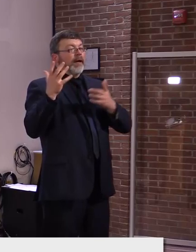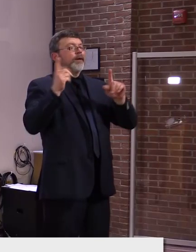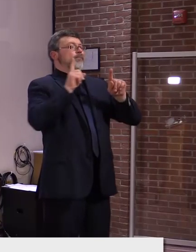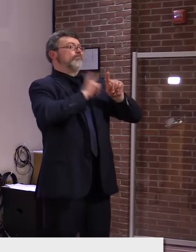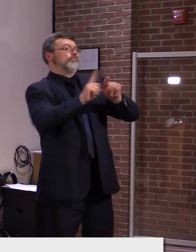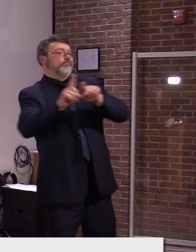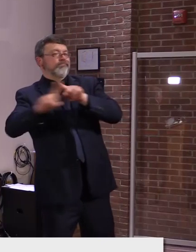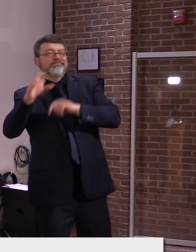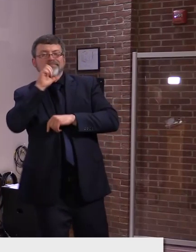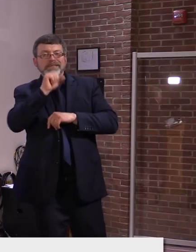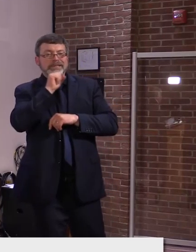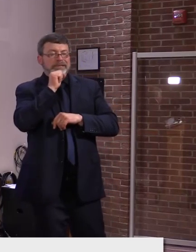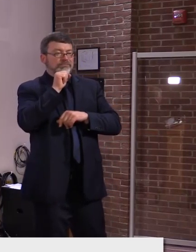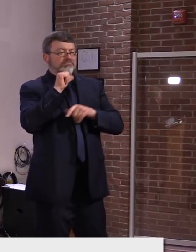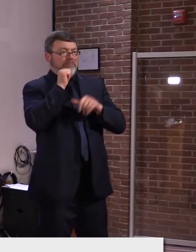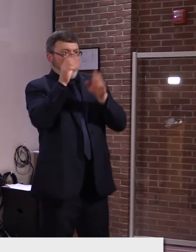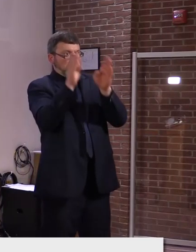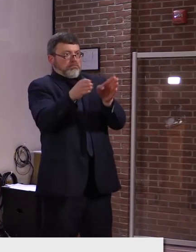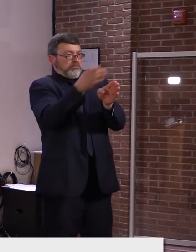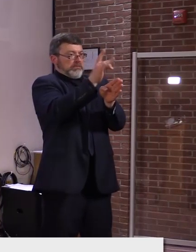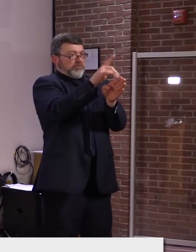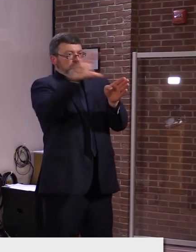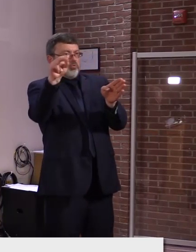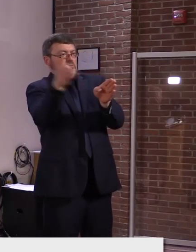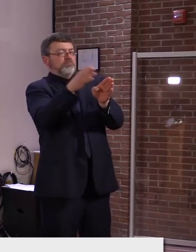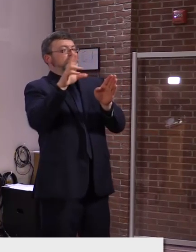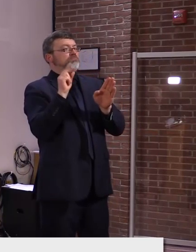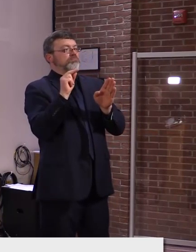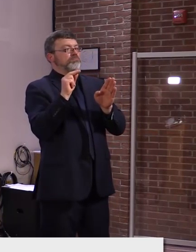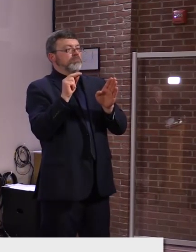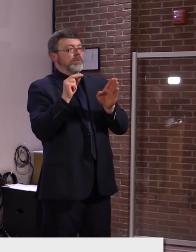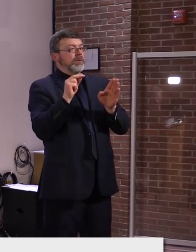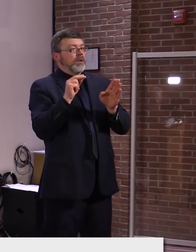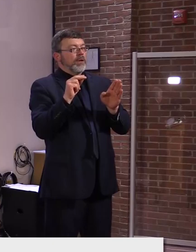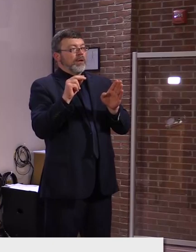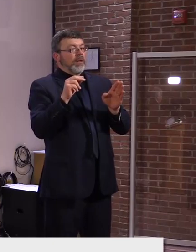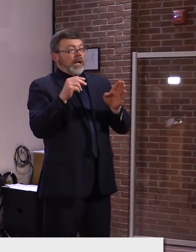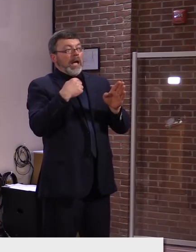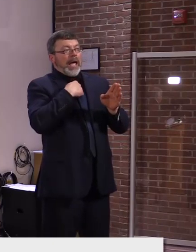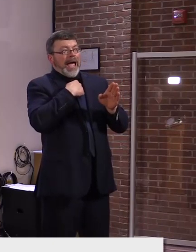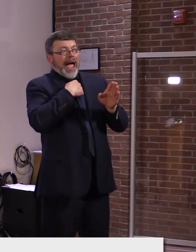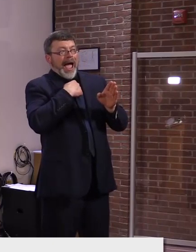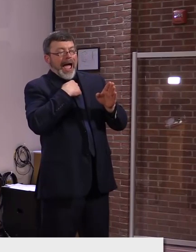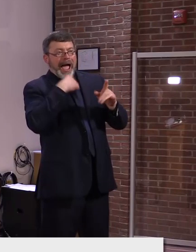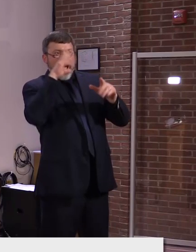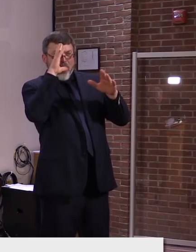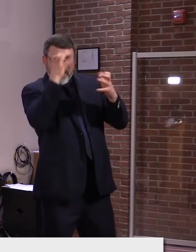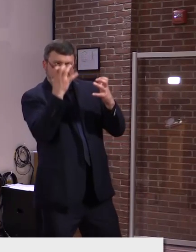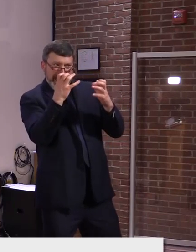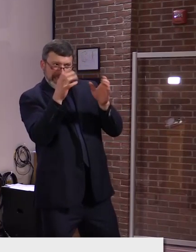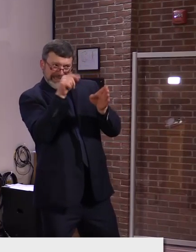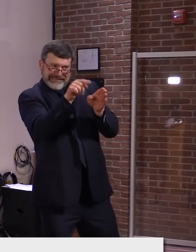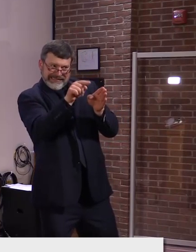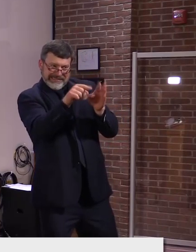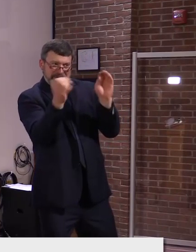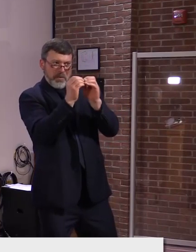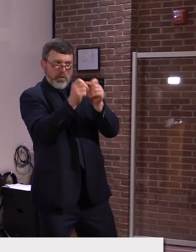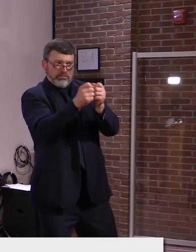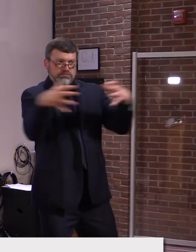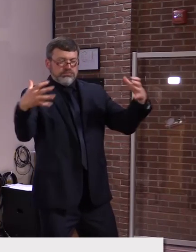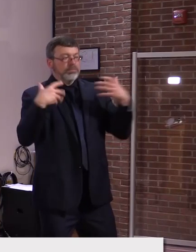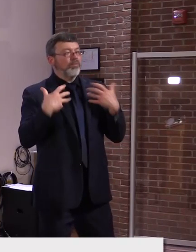at North Beach. We were most happy, of course, with the 18 to 29-year-olds there, but we have another clinic today. We'll see how